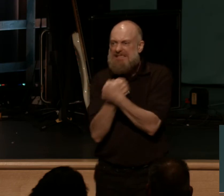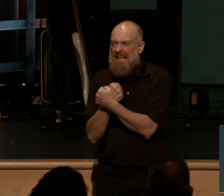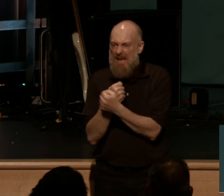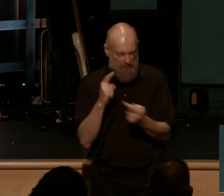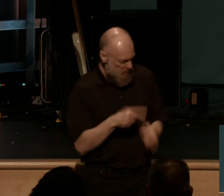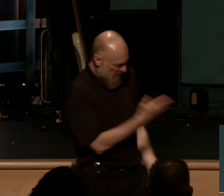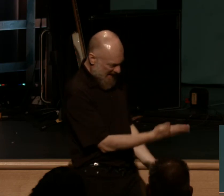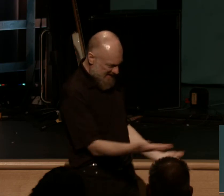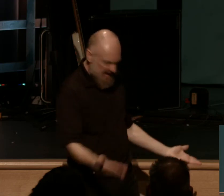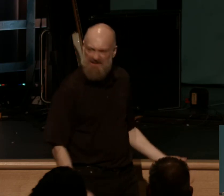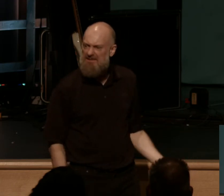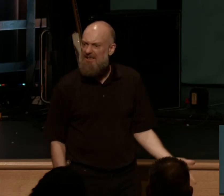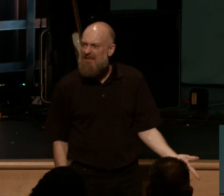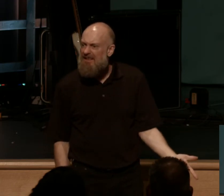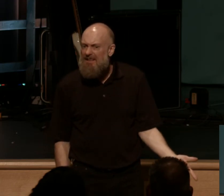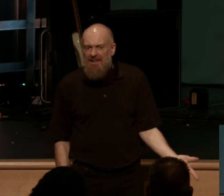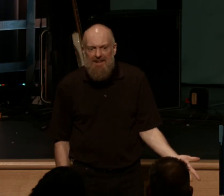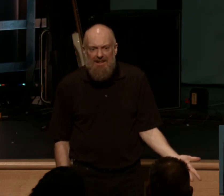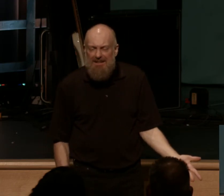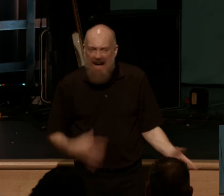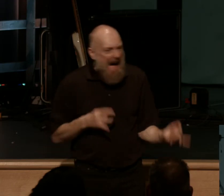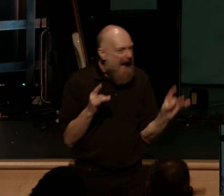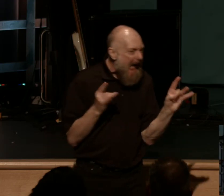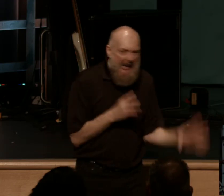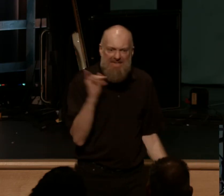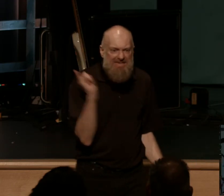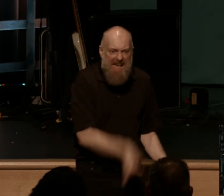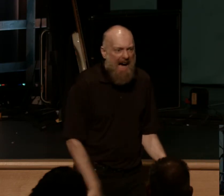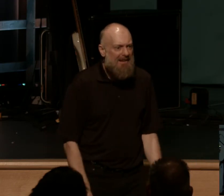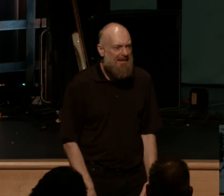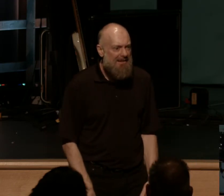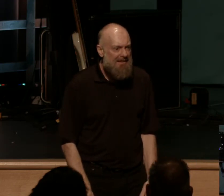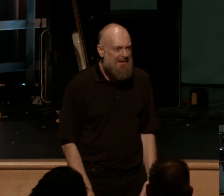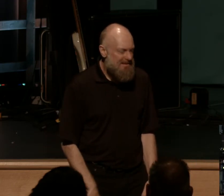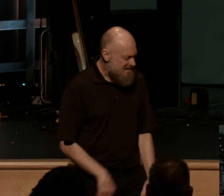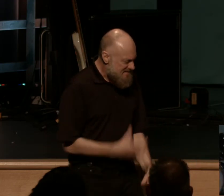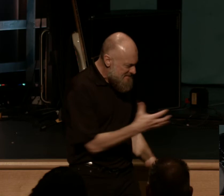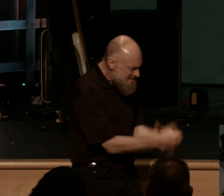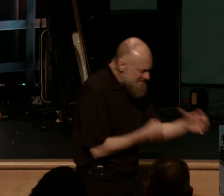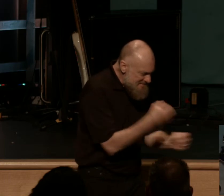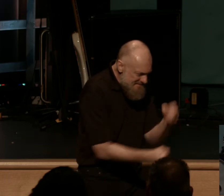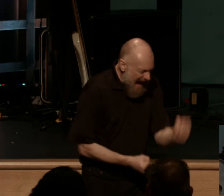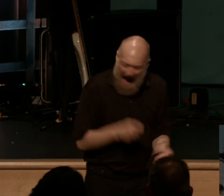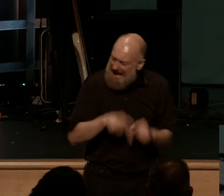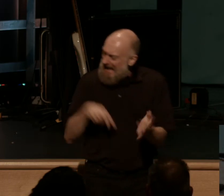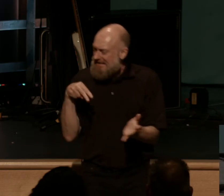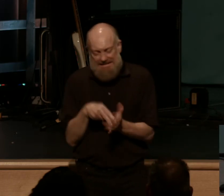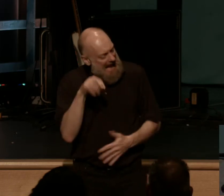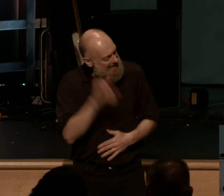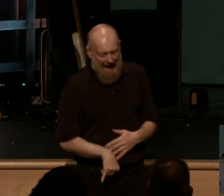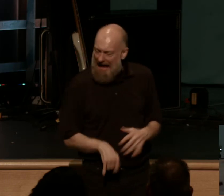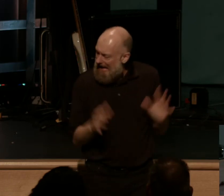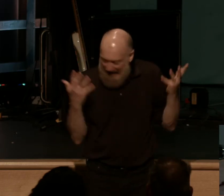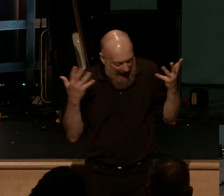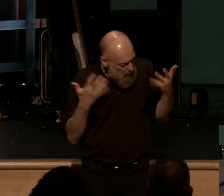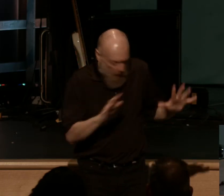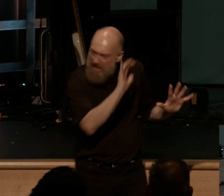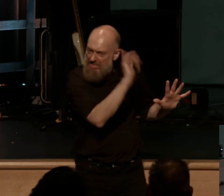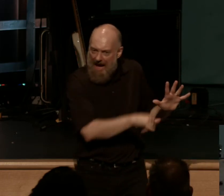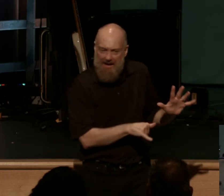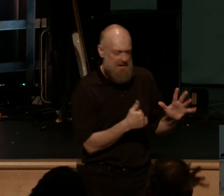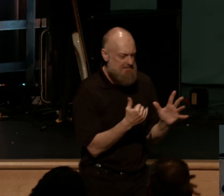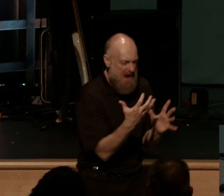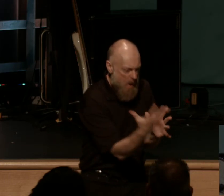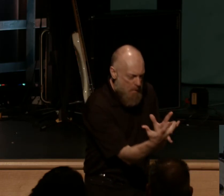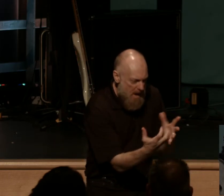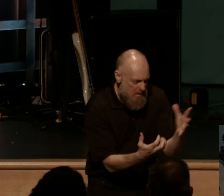things that they possess. I hate that. I can't stand that feeling. I just personally want nothing to do with it, because you